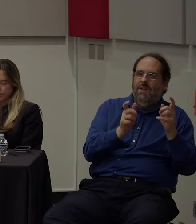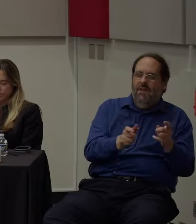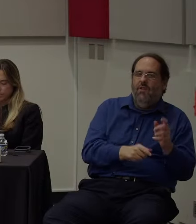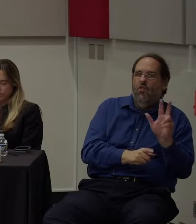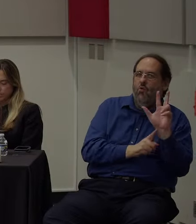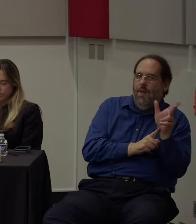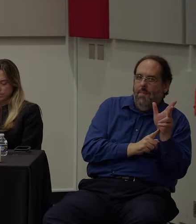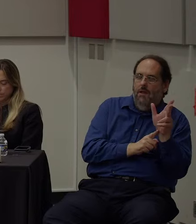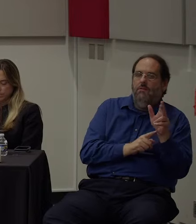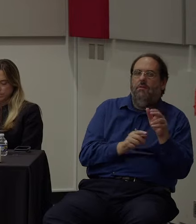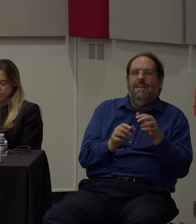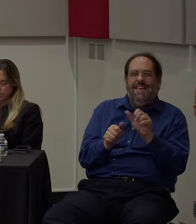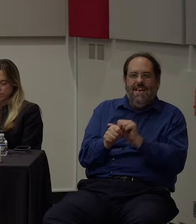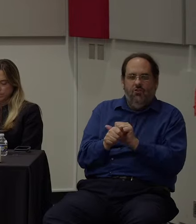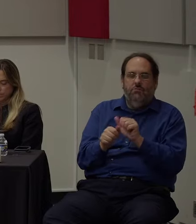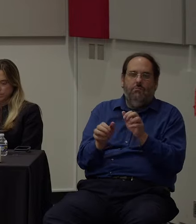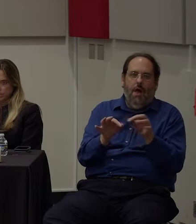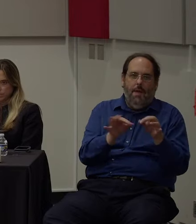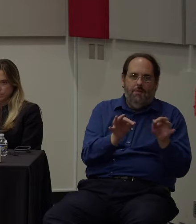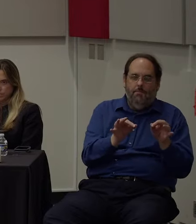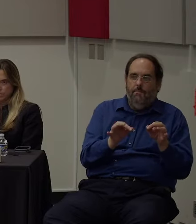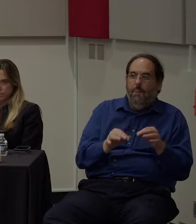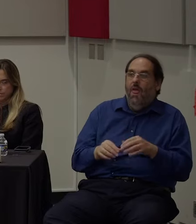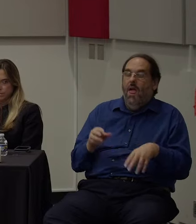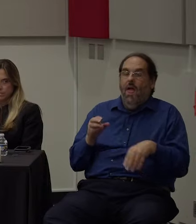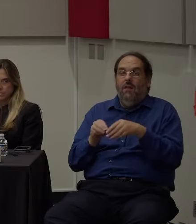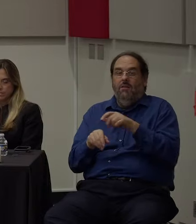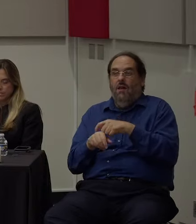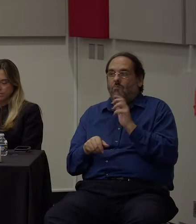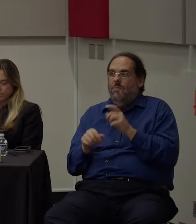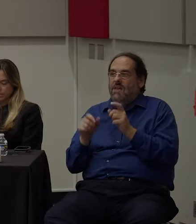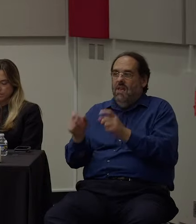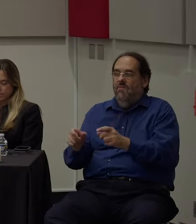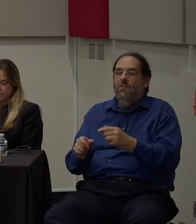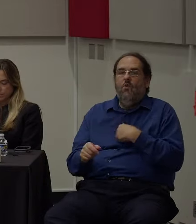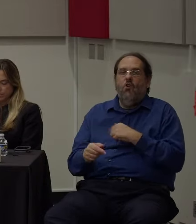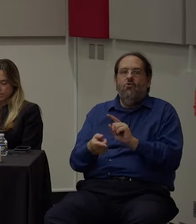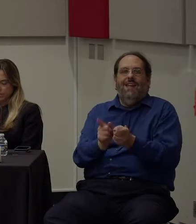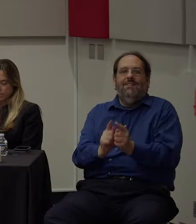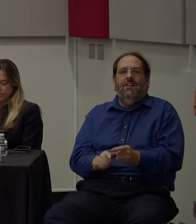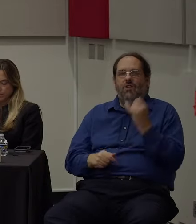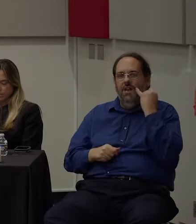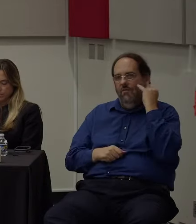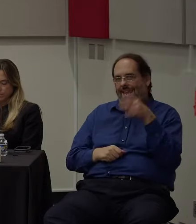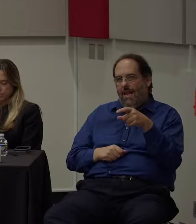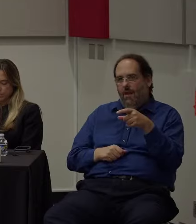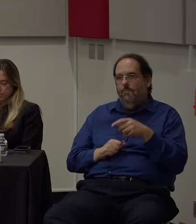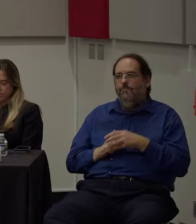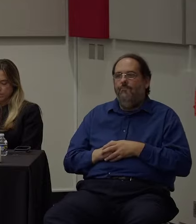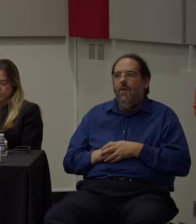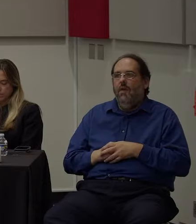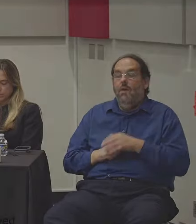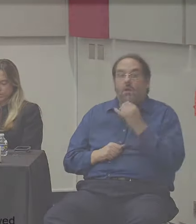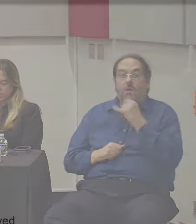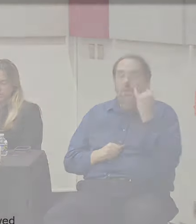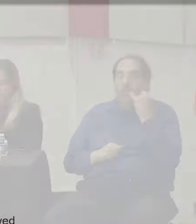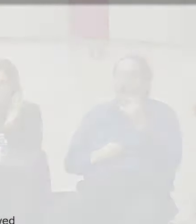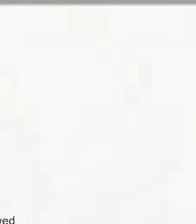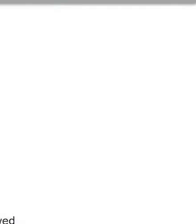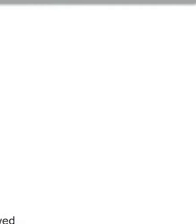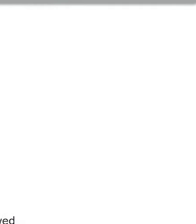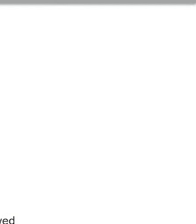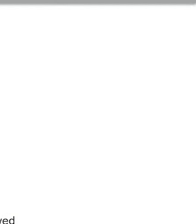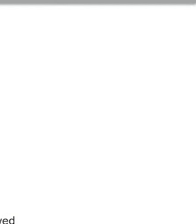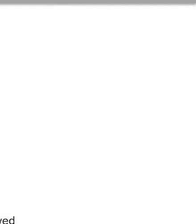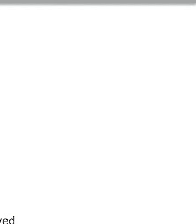allowed 3 minutes each. Extra time will be given for translation if needed. If you have copies of